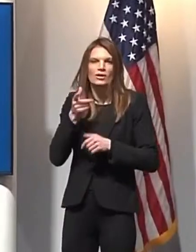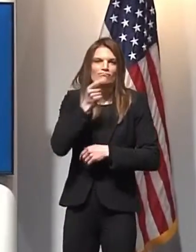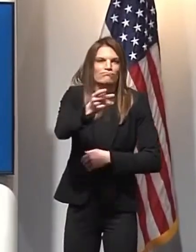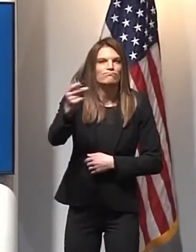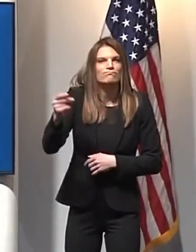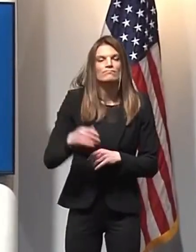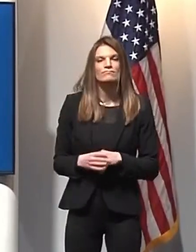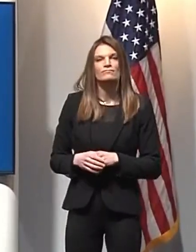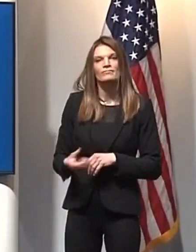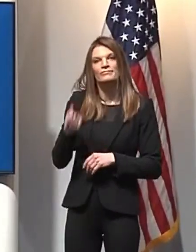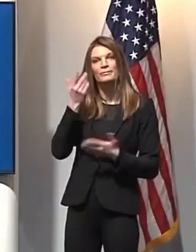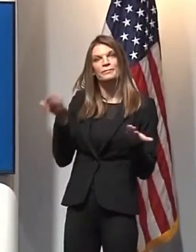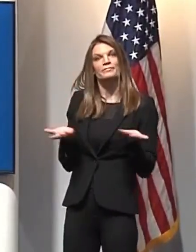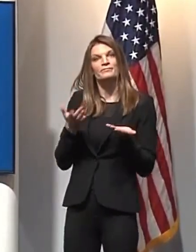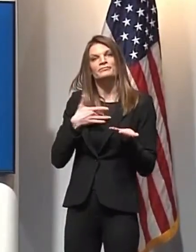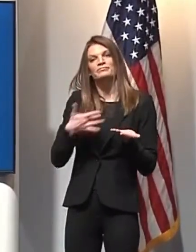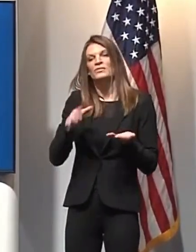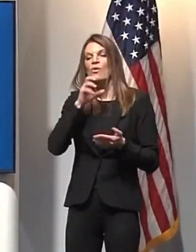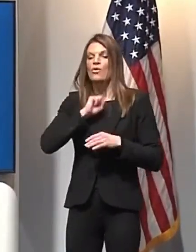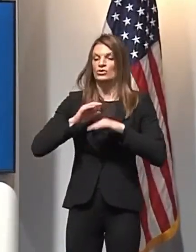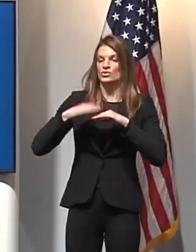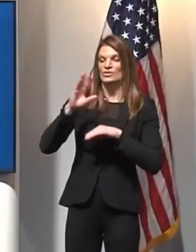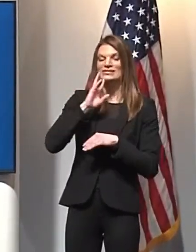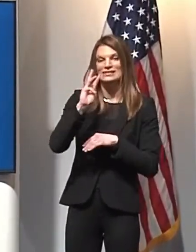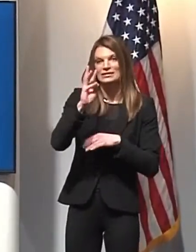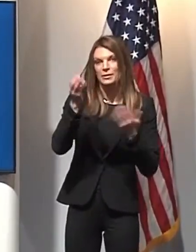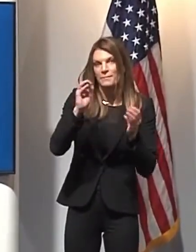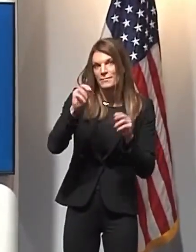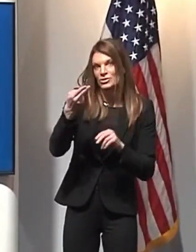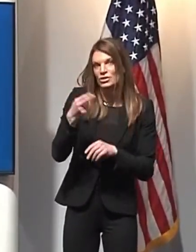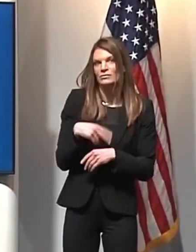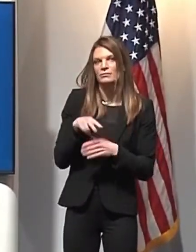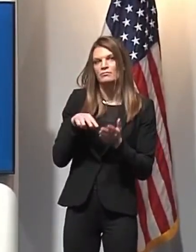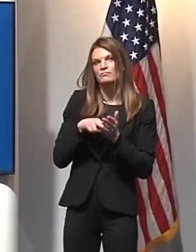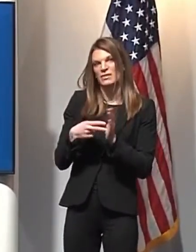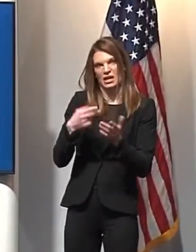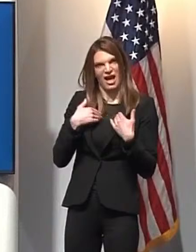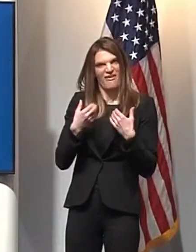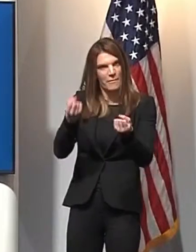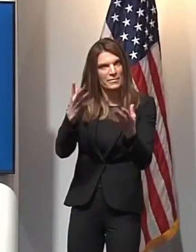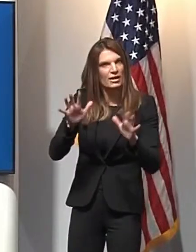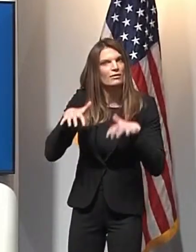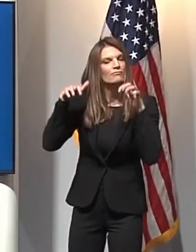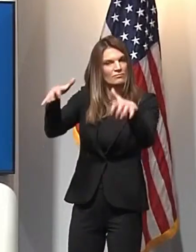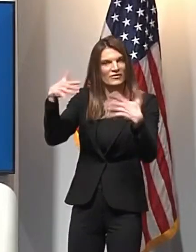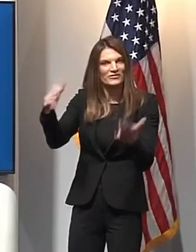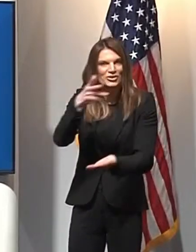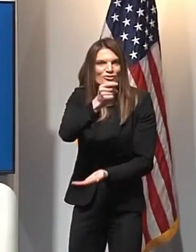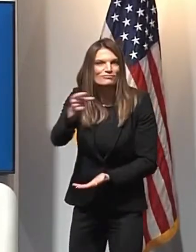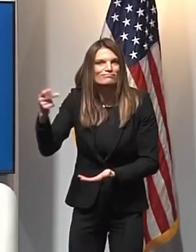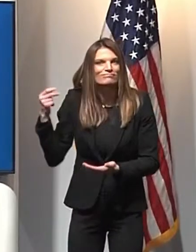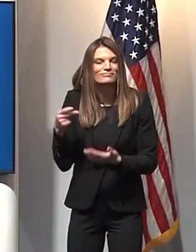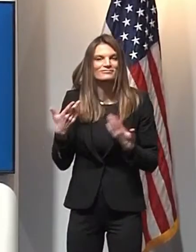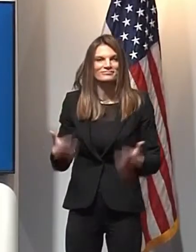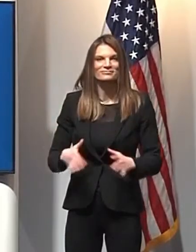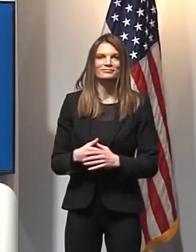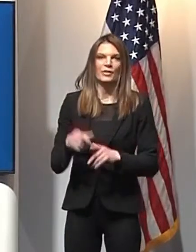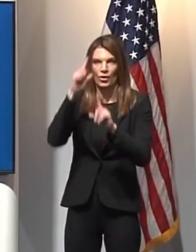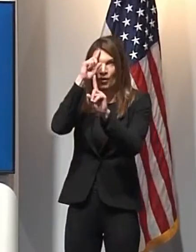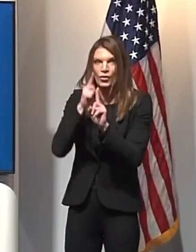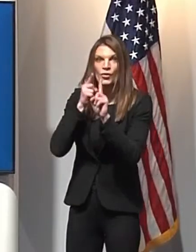in 4 Michiganders over the age of 16 have gotten their shots. Our goal remains to equitably